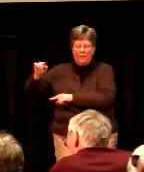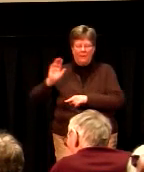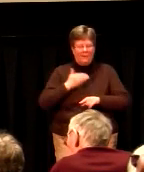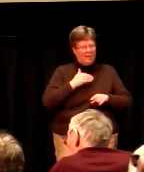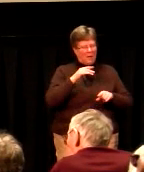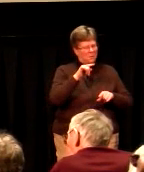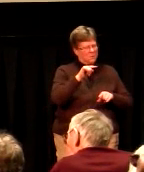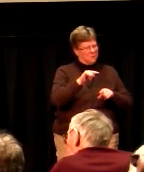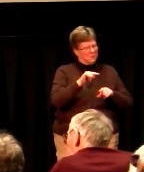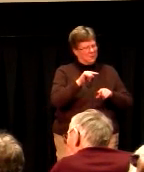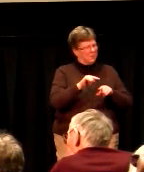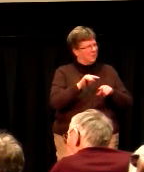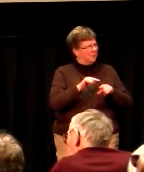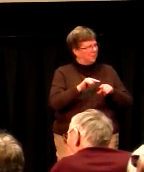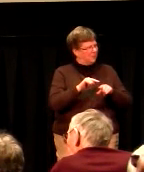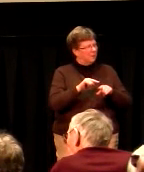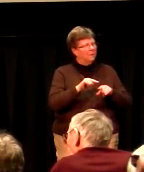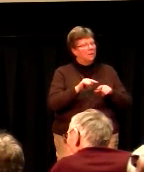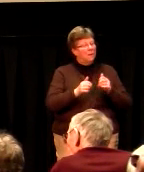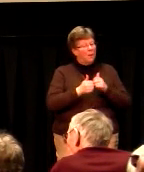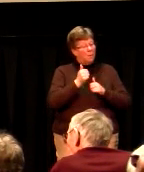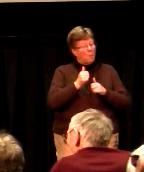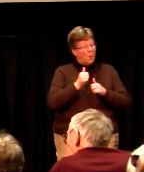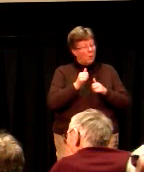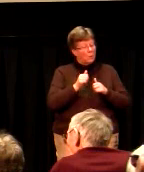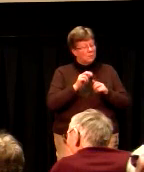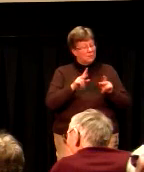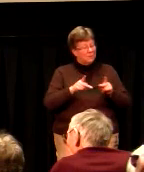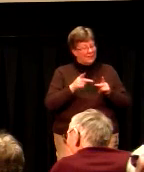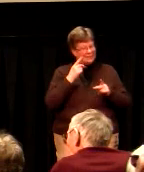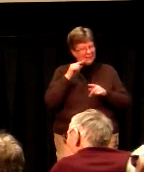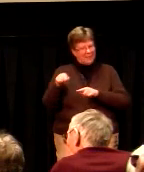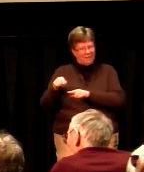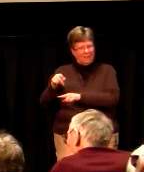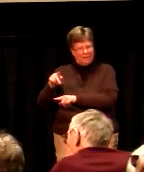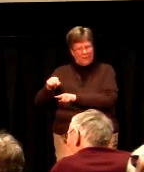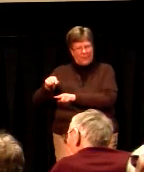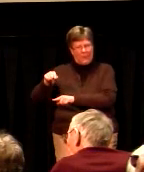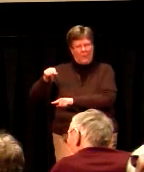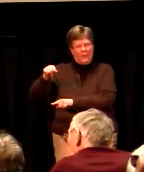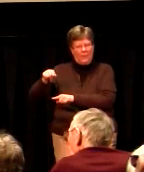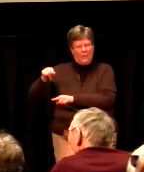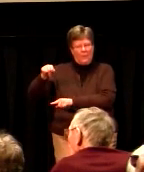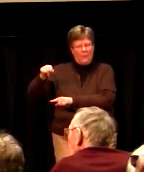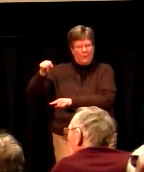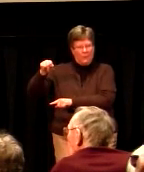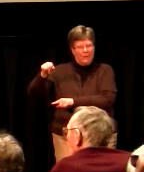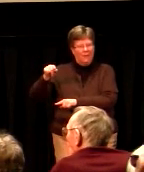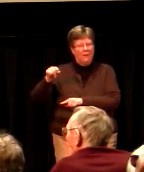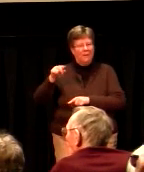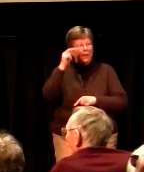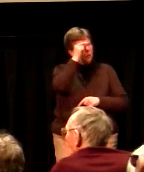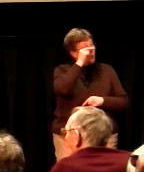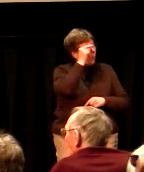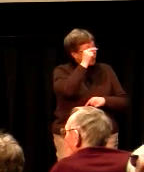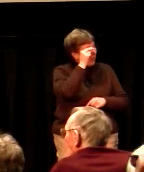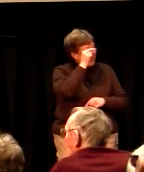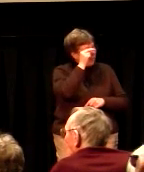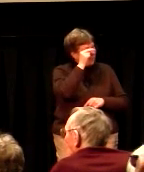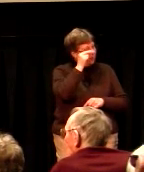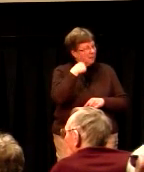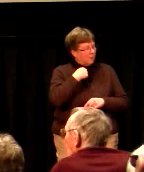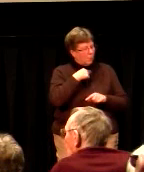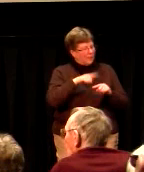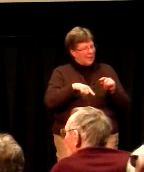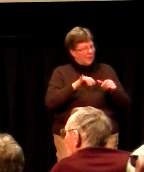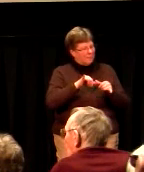And most places are seeing this thickening of the part that freezes and thaws every year. In Norway, we can't